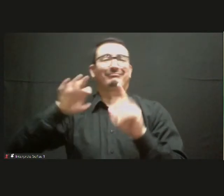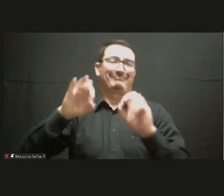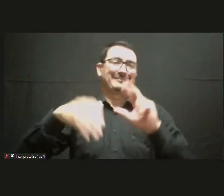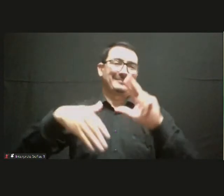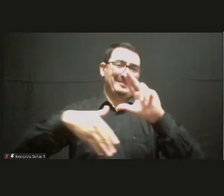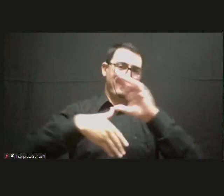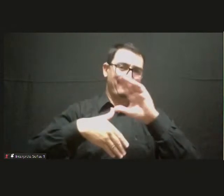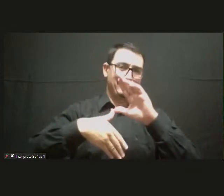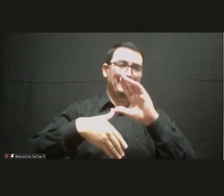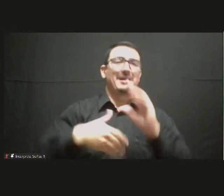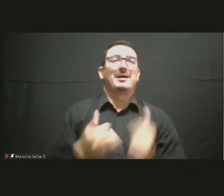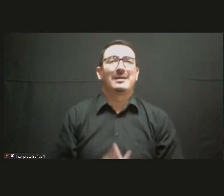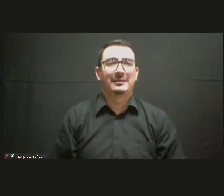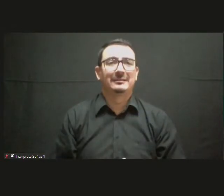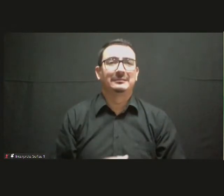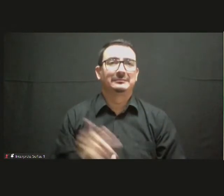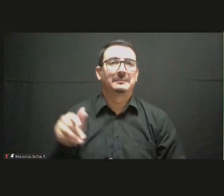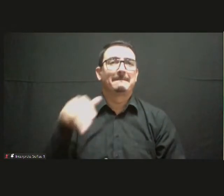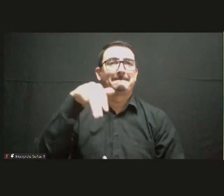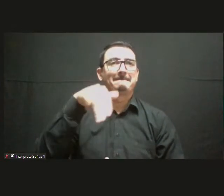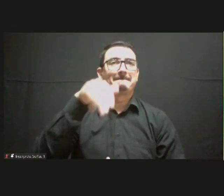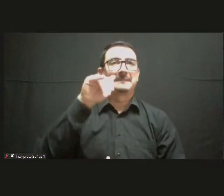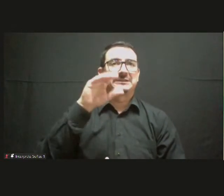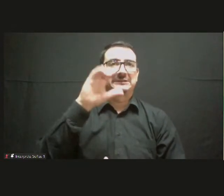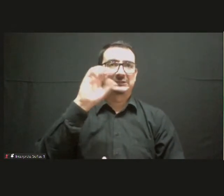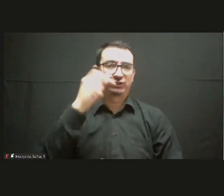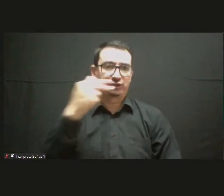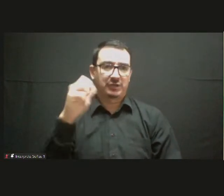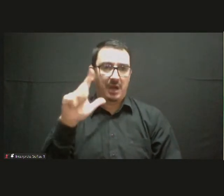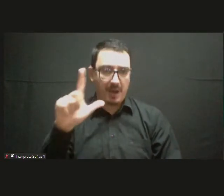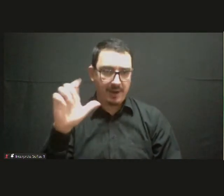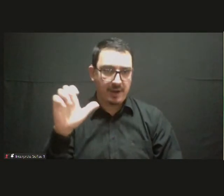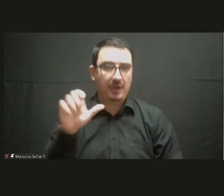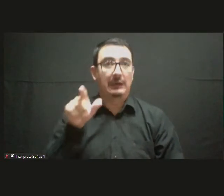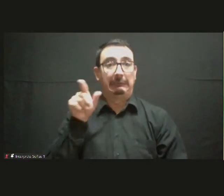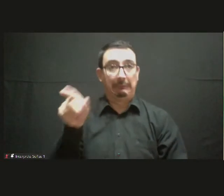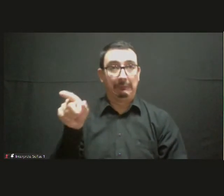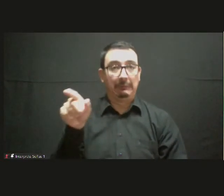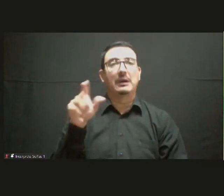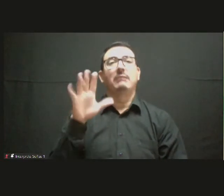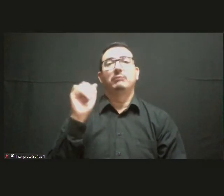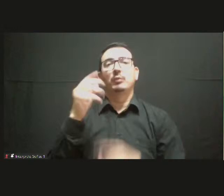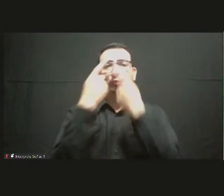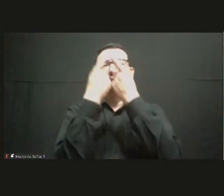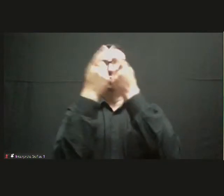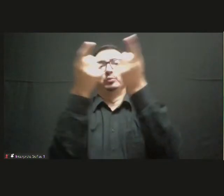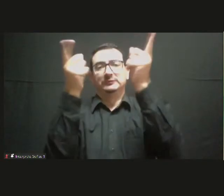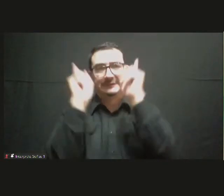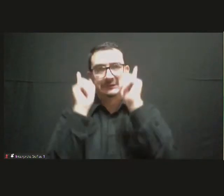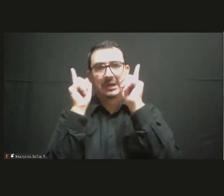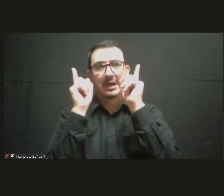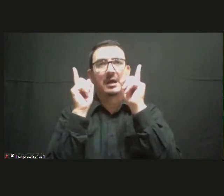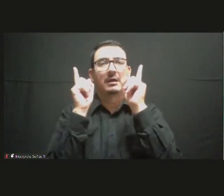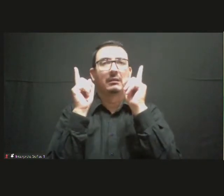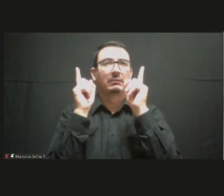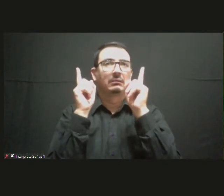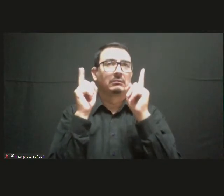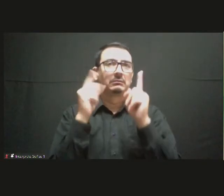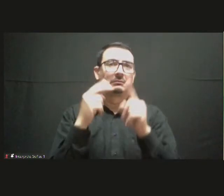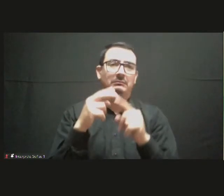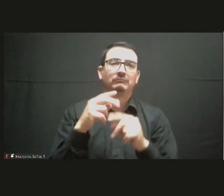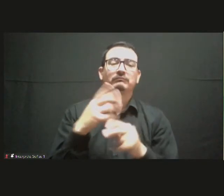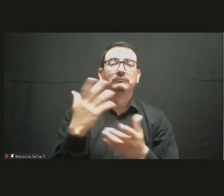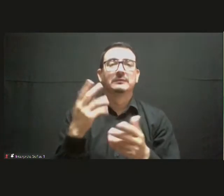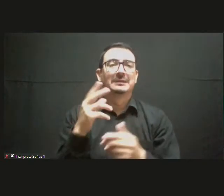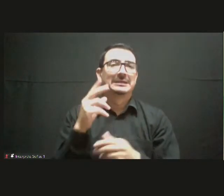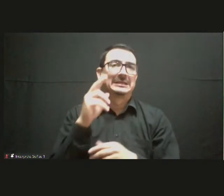and also part of the COVID-19 task force of that university. And she is from Jamaica. And this round of